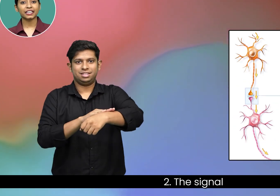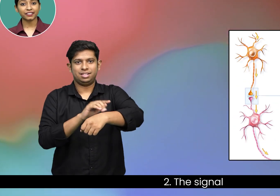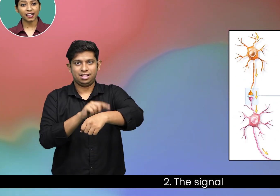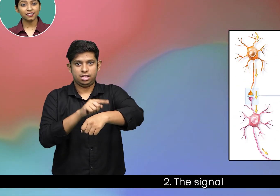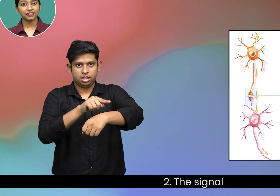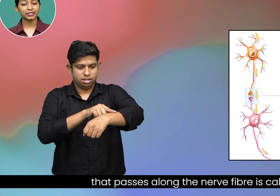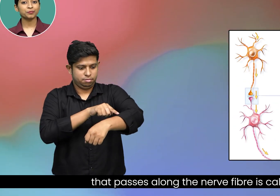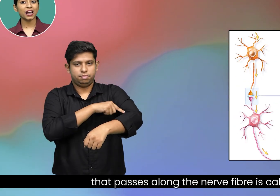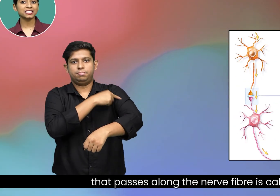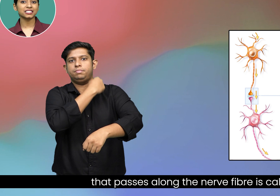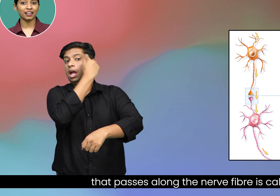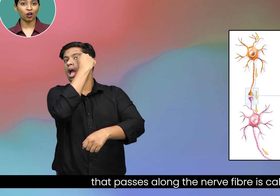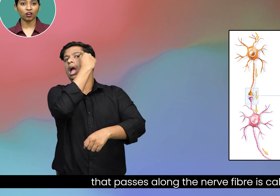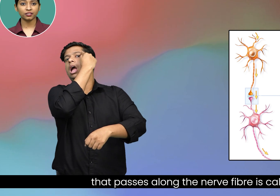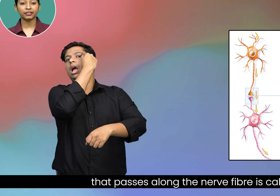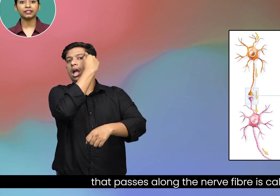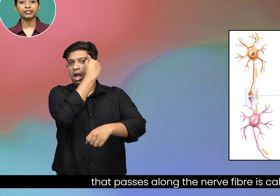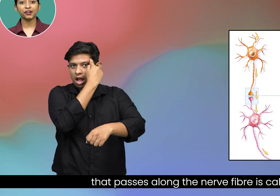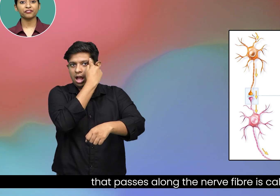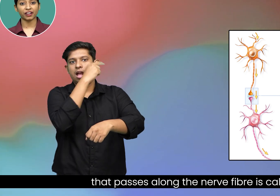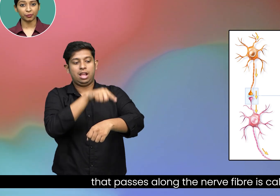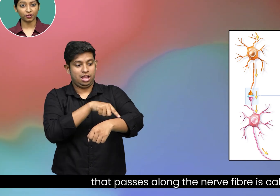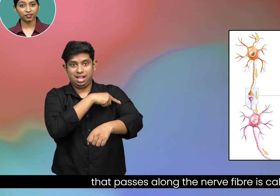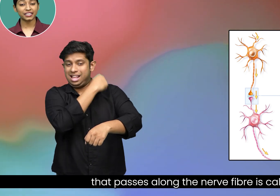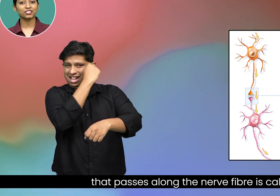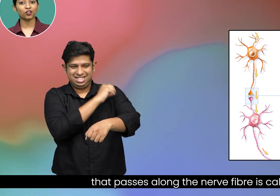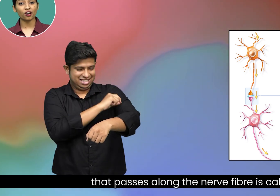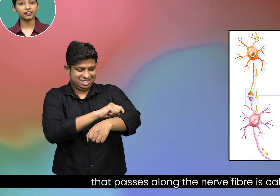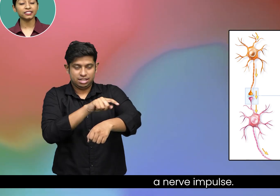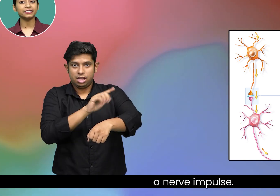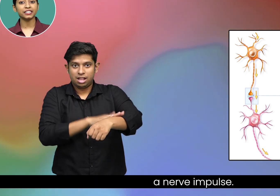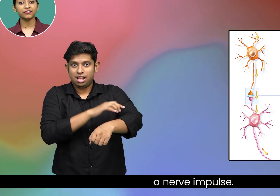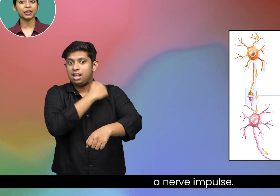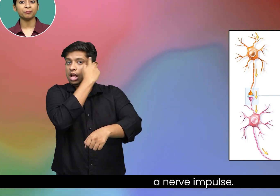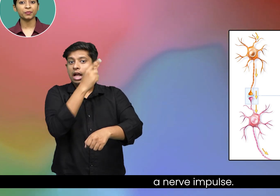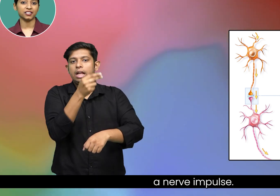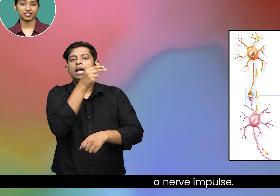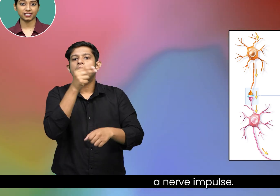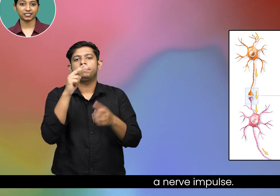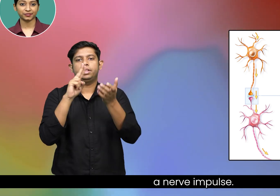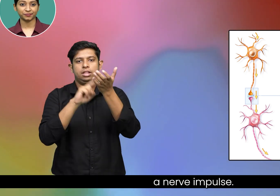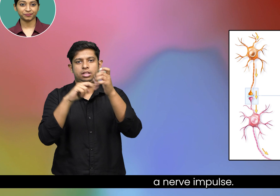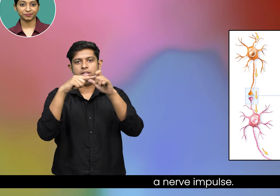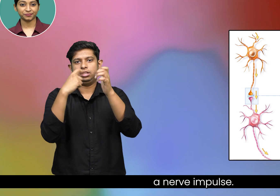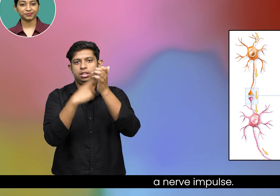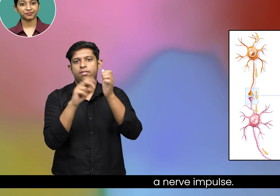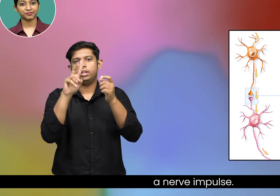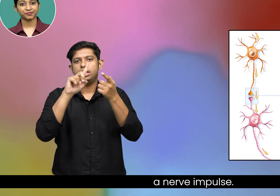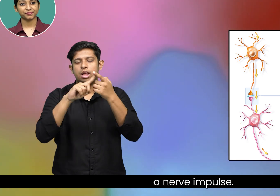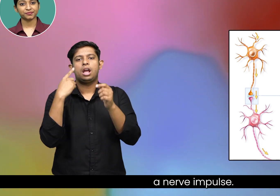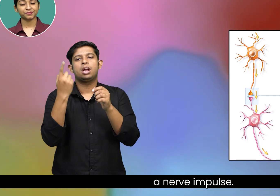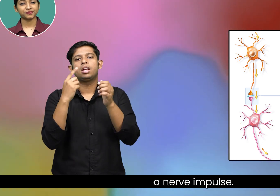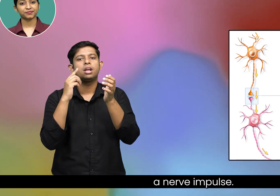The signal that passes along the nerve fiber is called a nerve impulse.